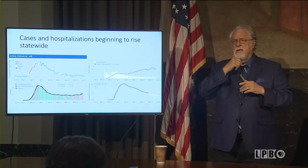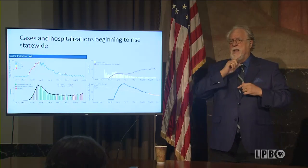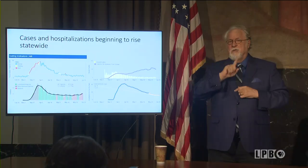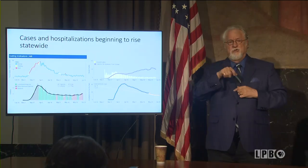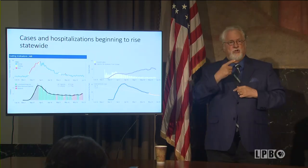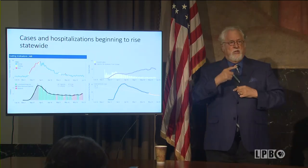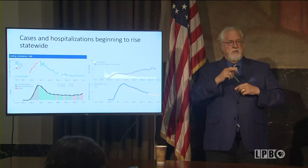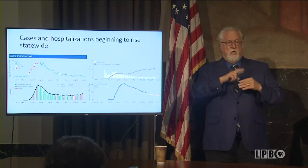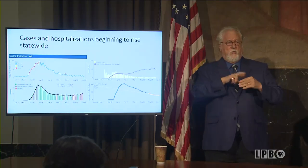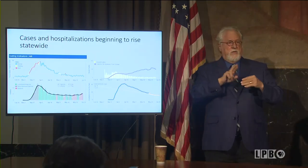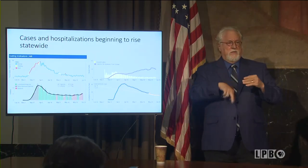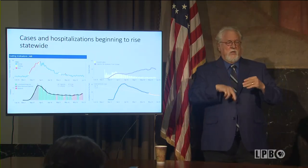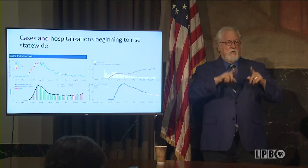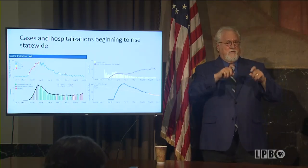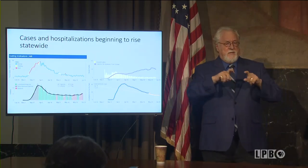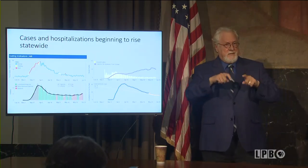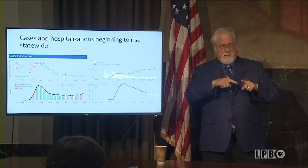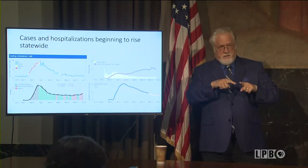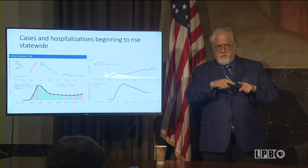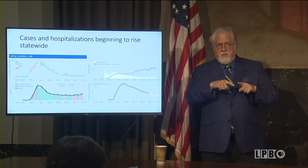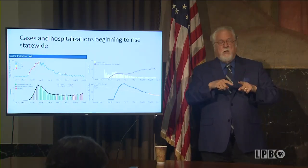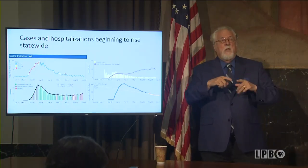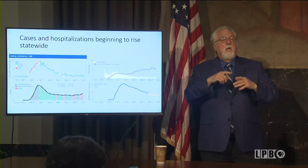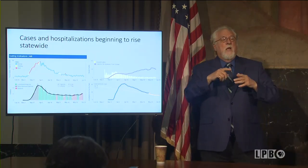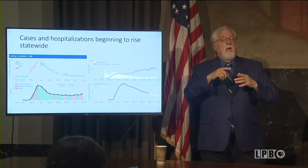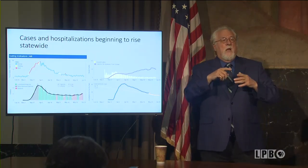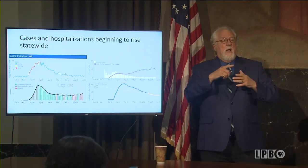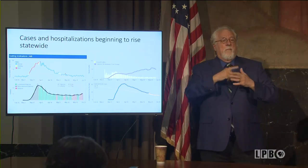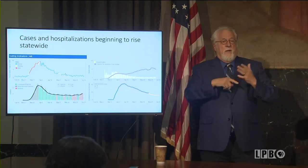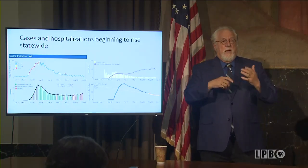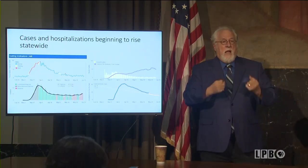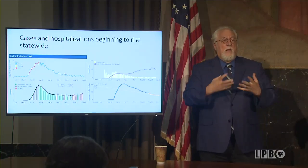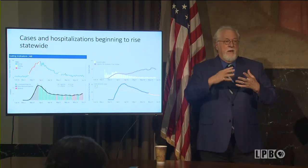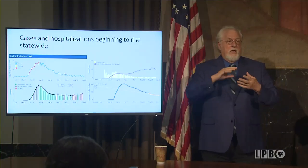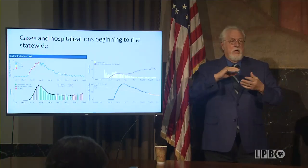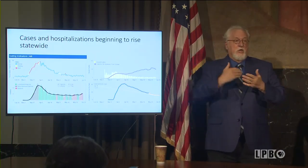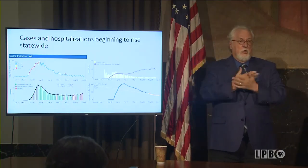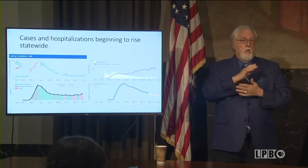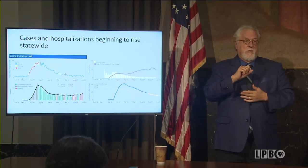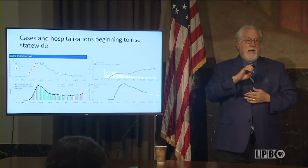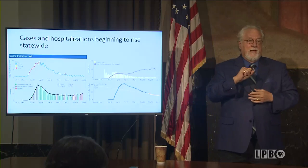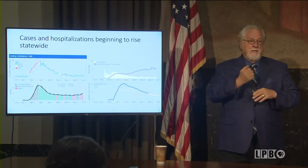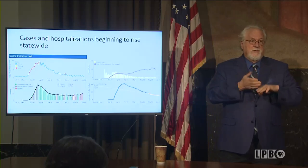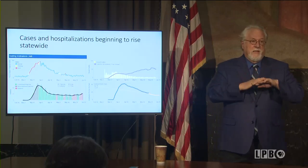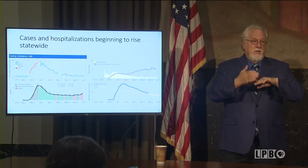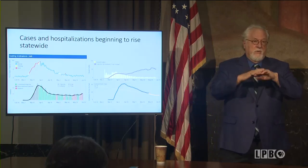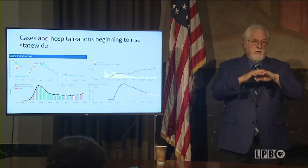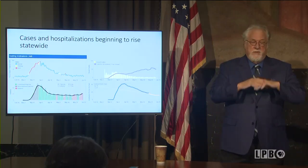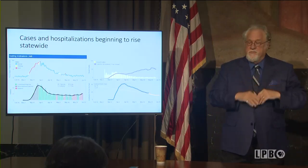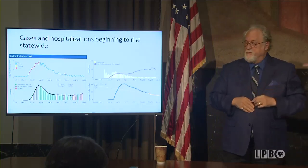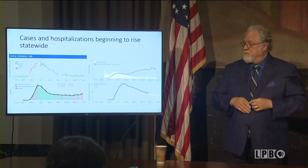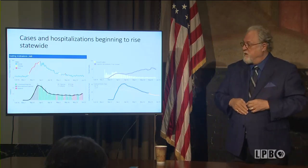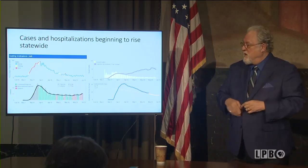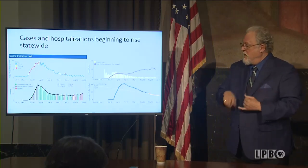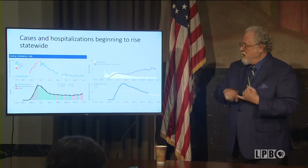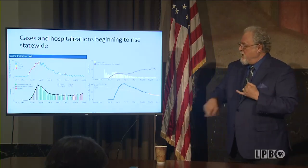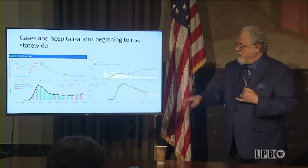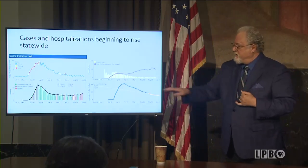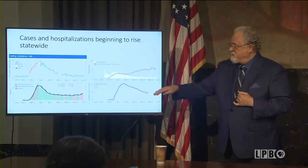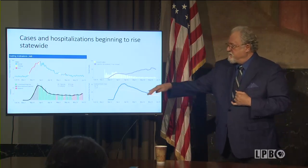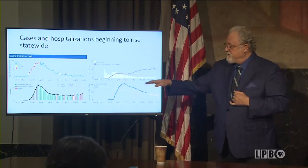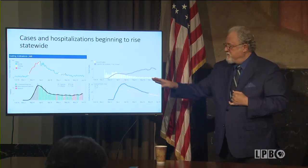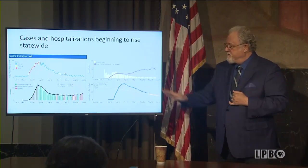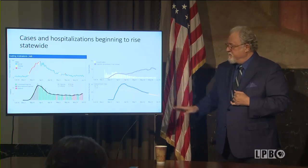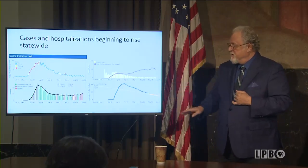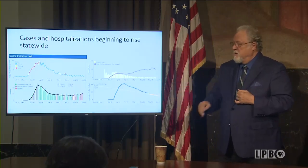cases as a result of new tests. What we're seeing is a number of new cases that are increasing statewide. The last graph down on the